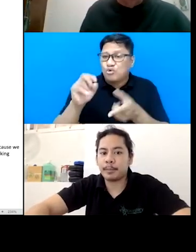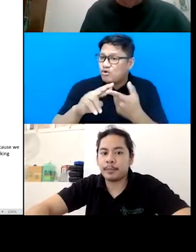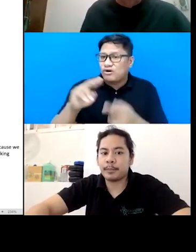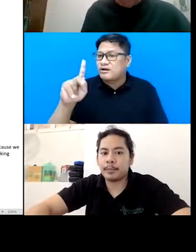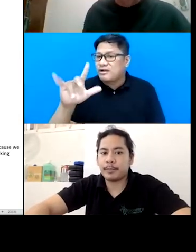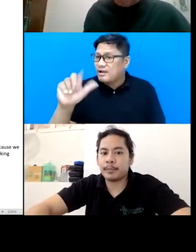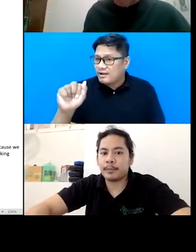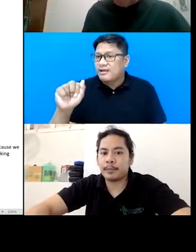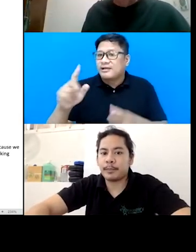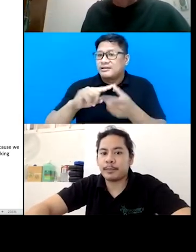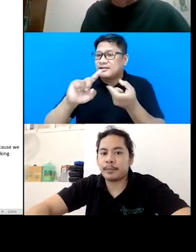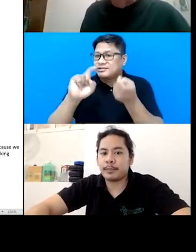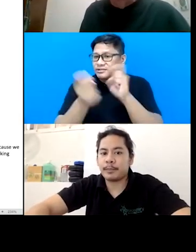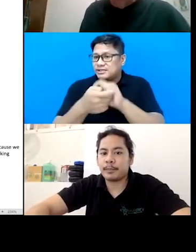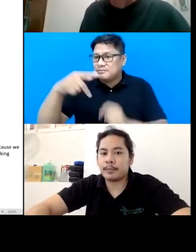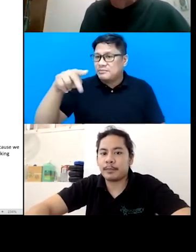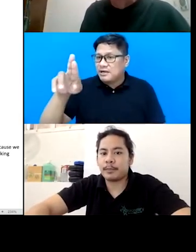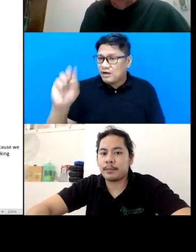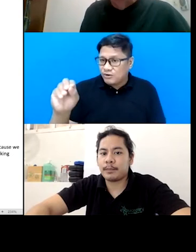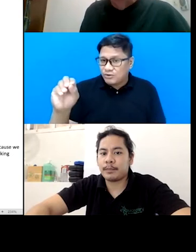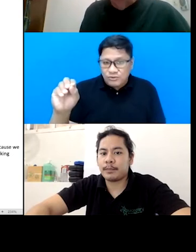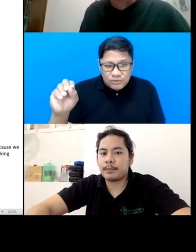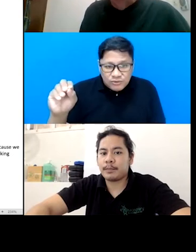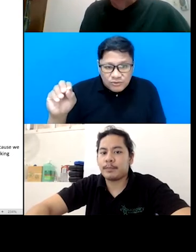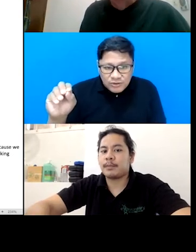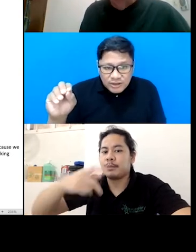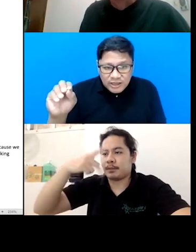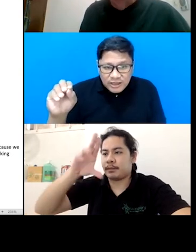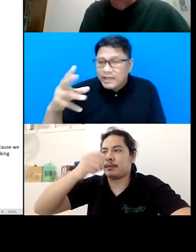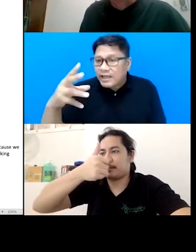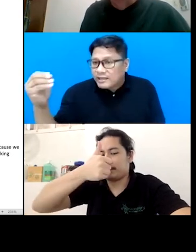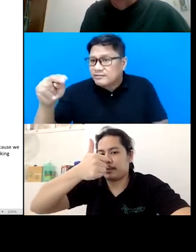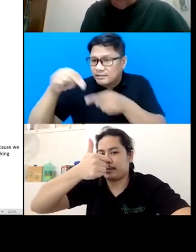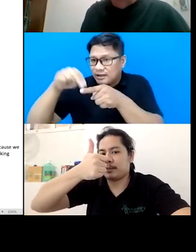change PRO to N, noun.